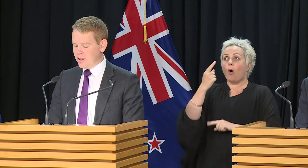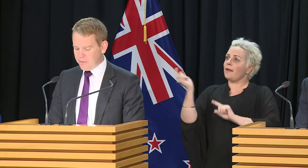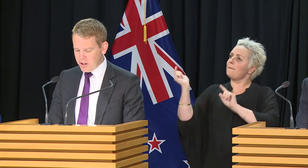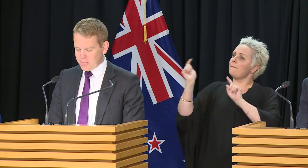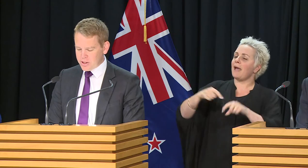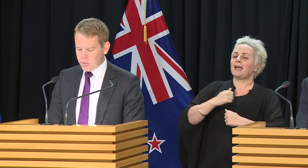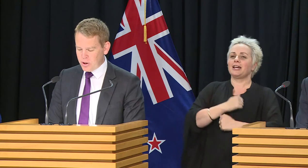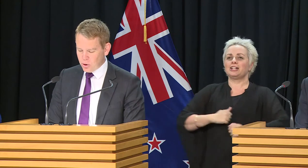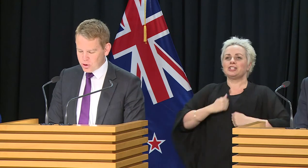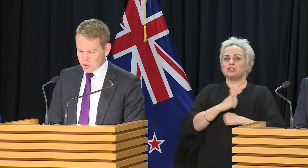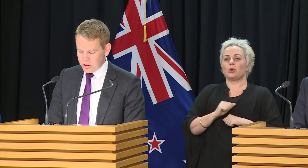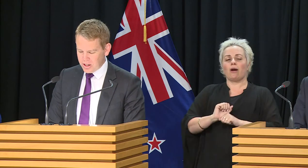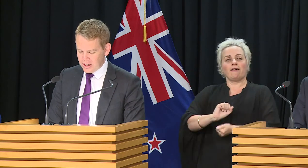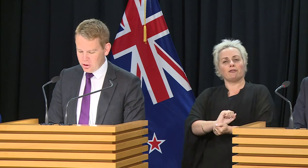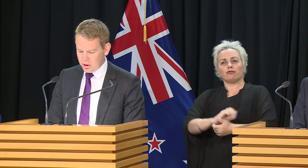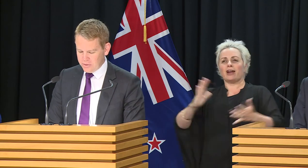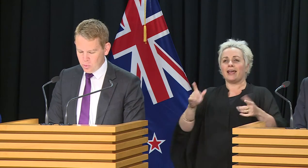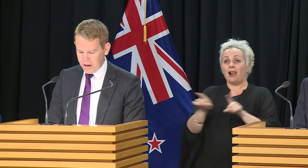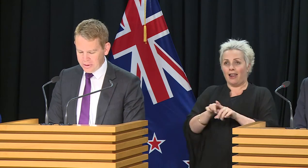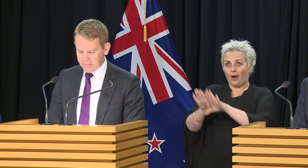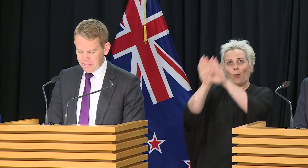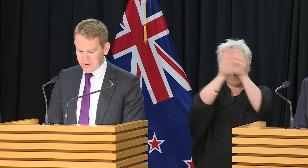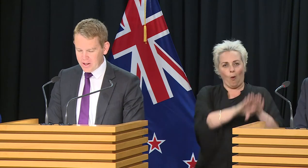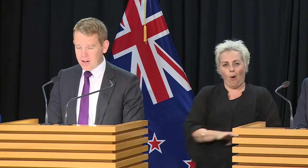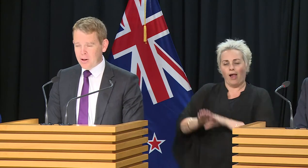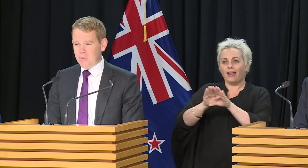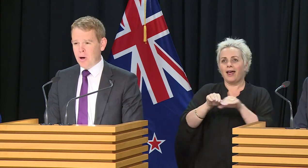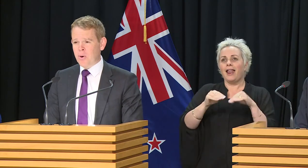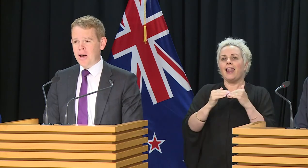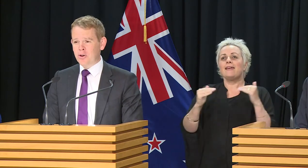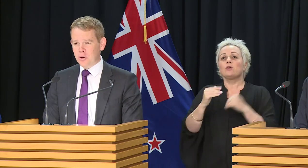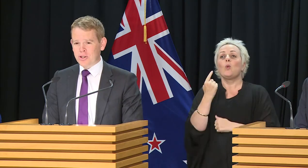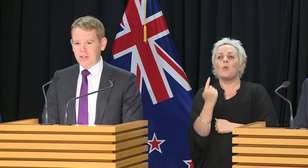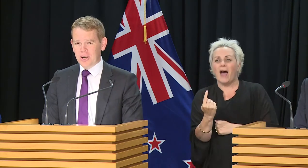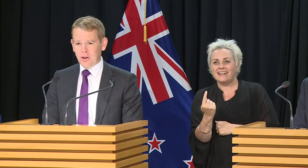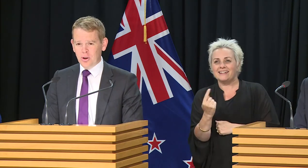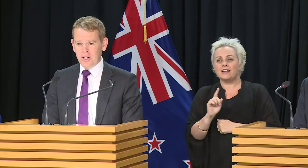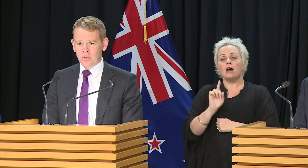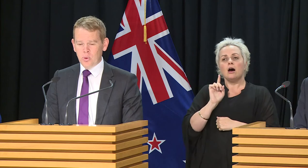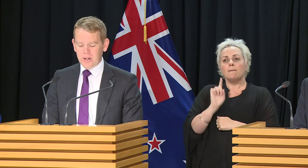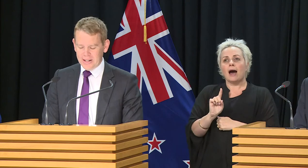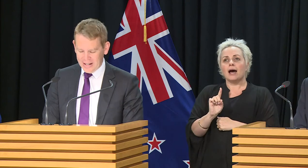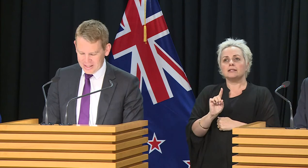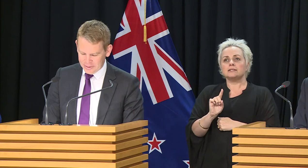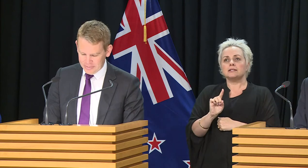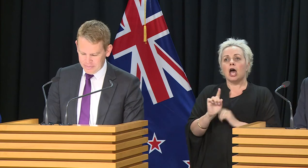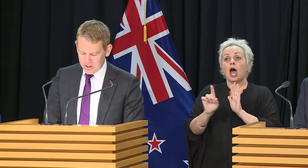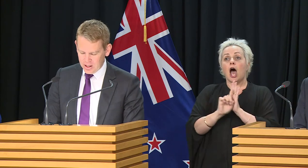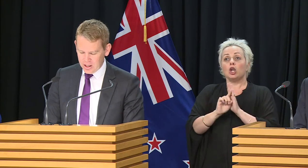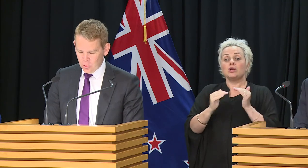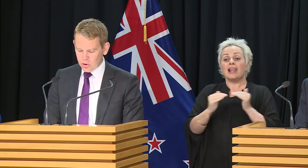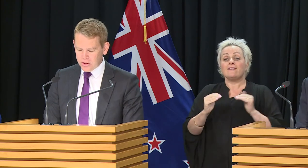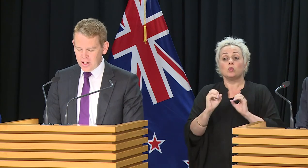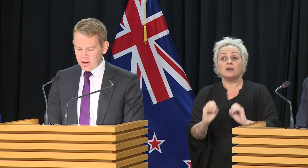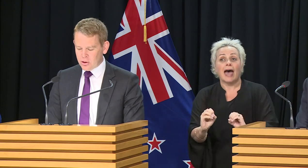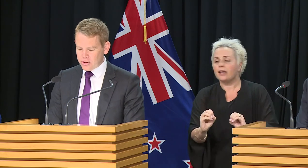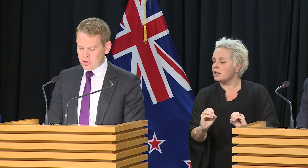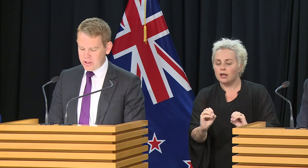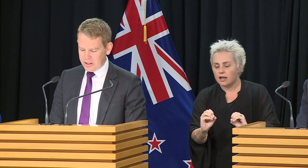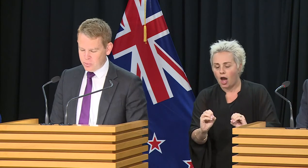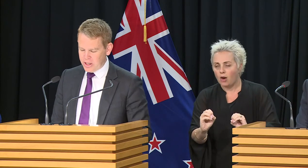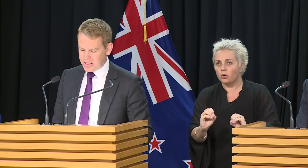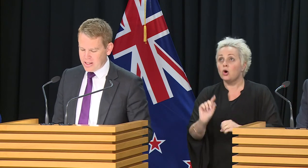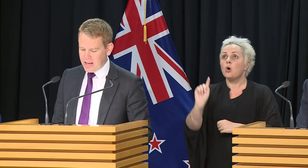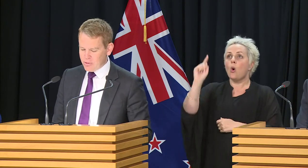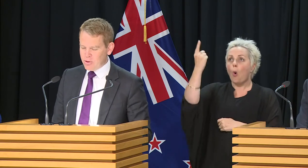enjoying the freedoms that we all enjoy at alert level one. But we are not at alert level none. In Auckland and across